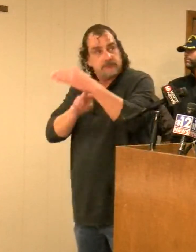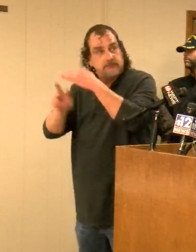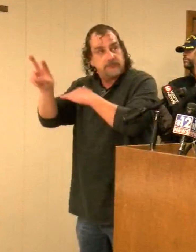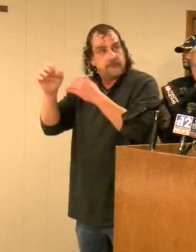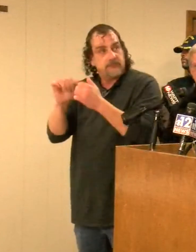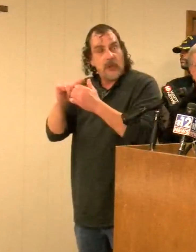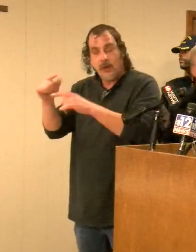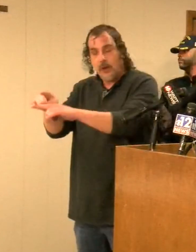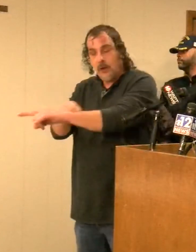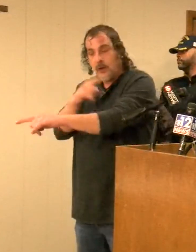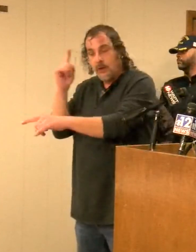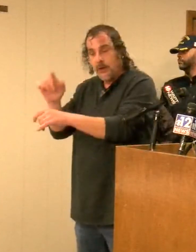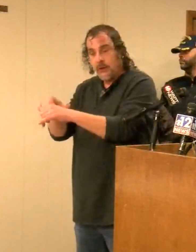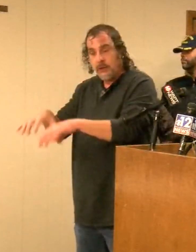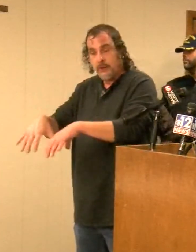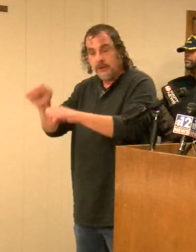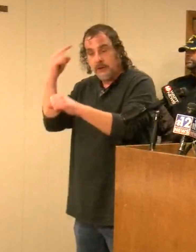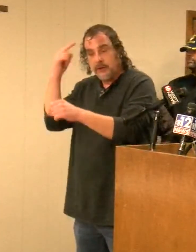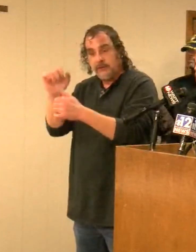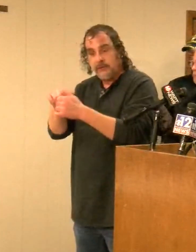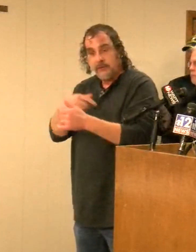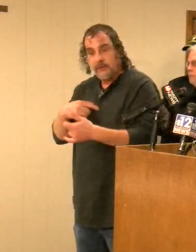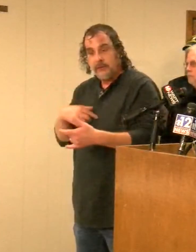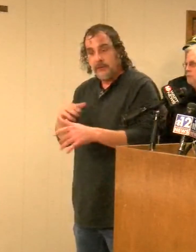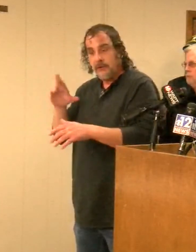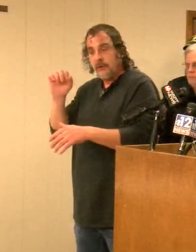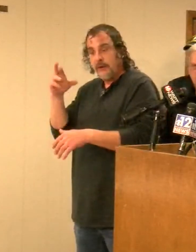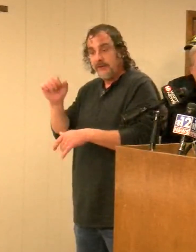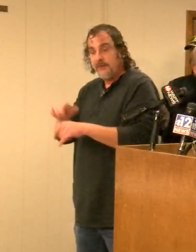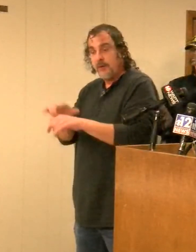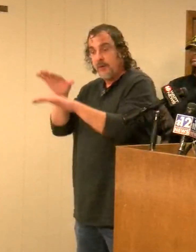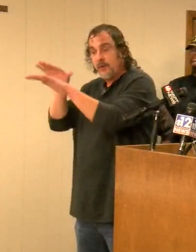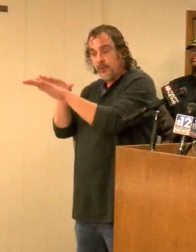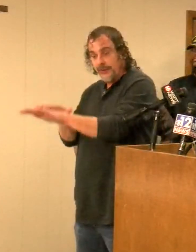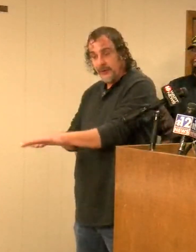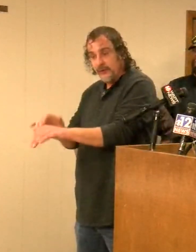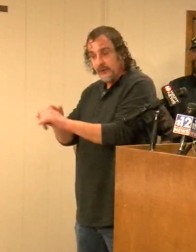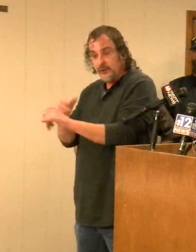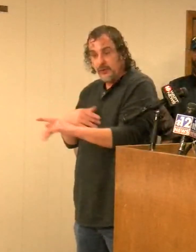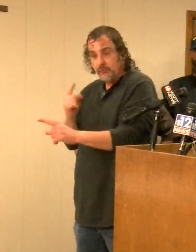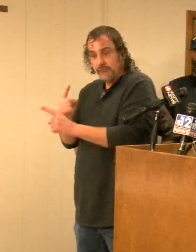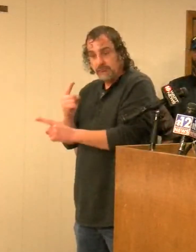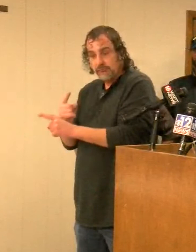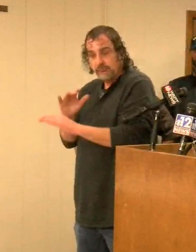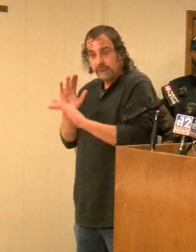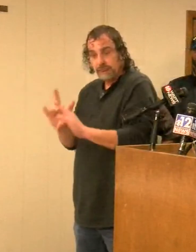it would take for the reservoir to reduce its levels to a comfortable level?